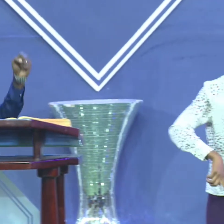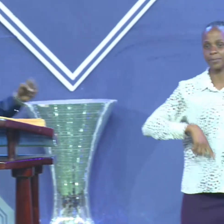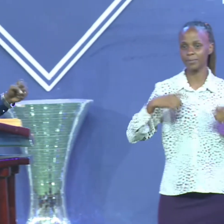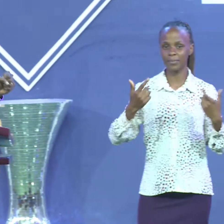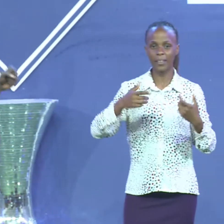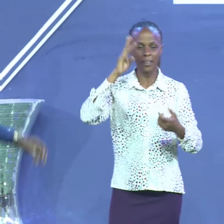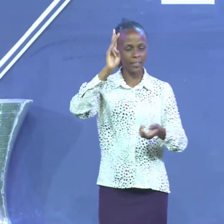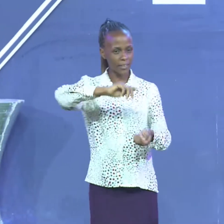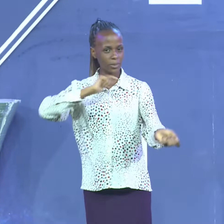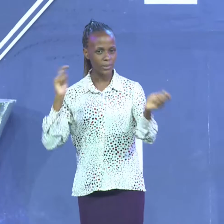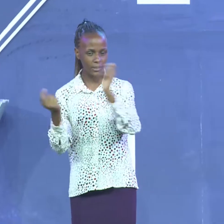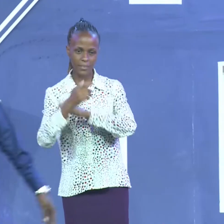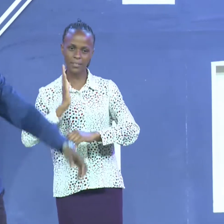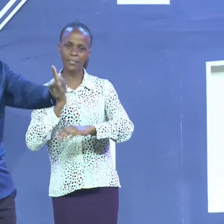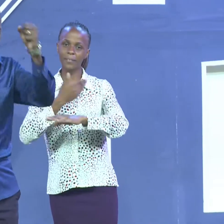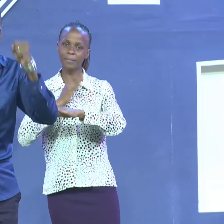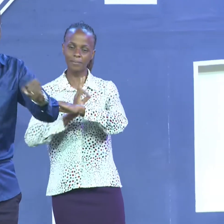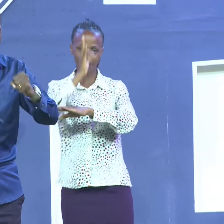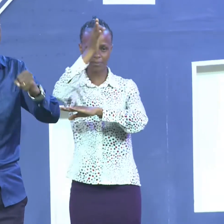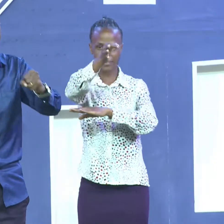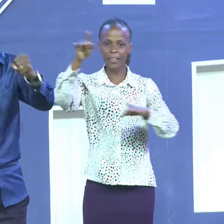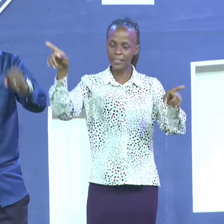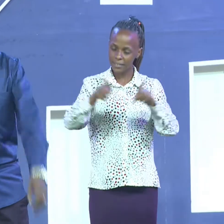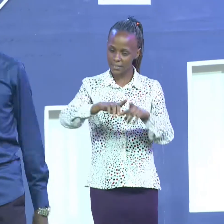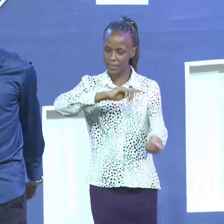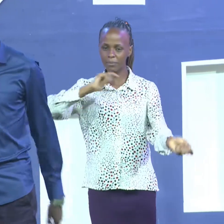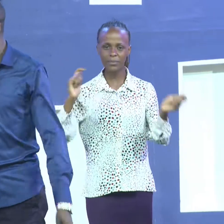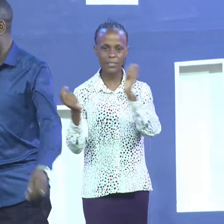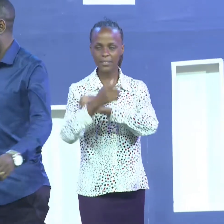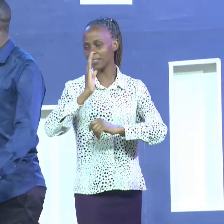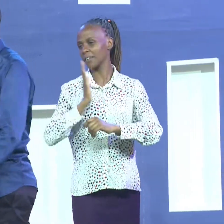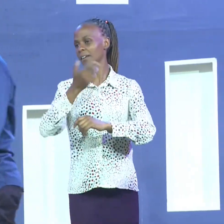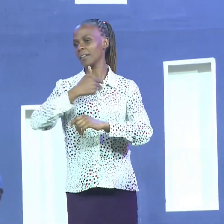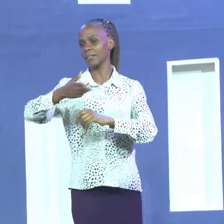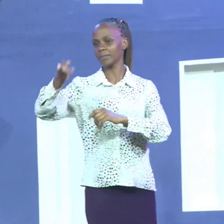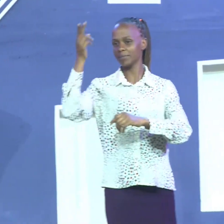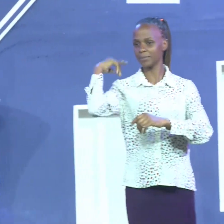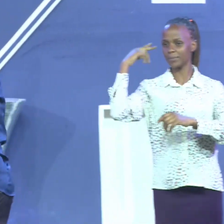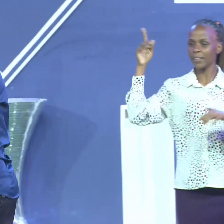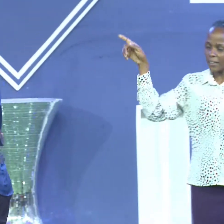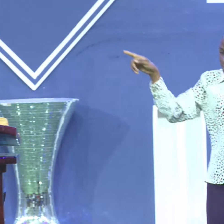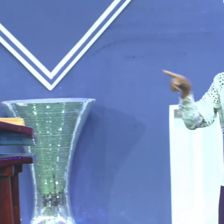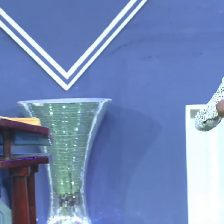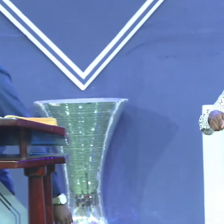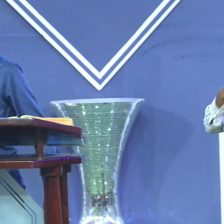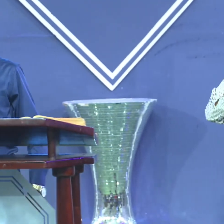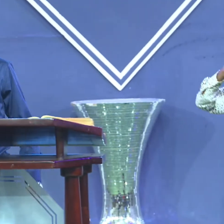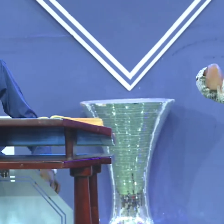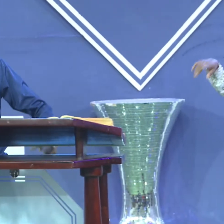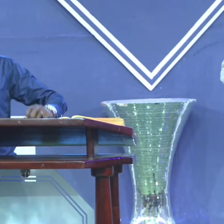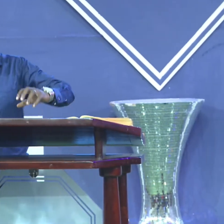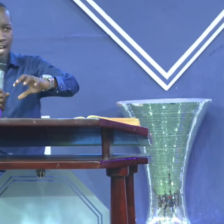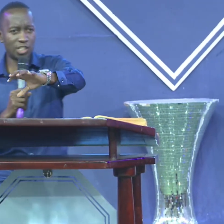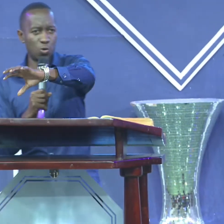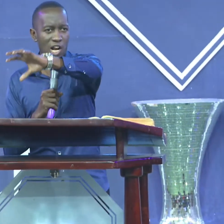lives. Ezichusamagenda. That transform destinies. Ezichusebyafayo byafe. That transform all our history. Njagalo kuba amina. I want you to